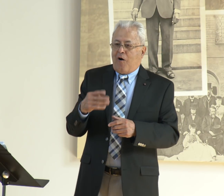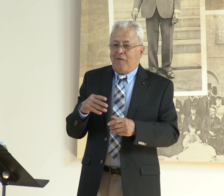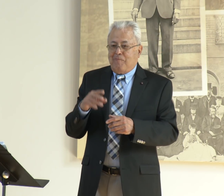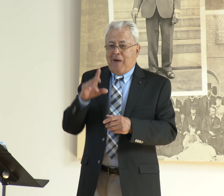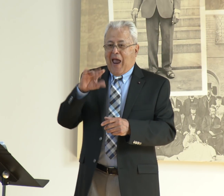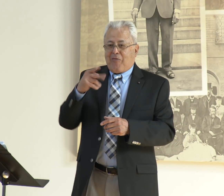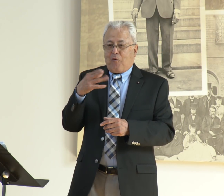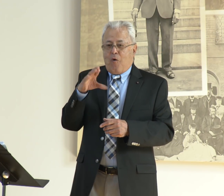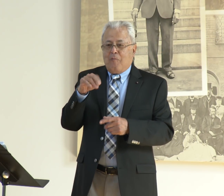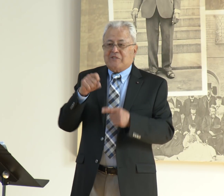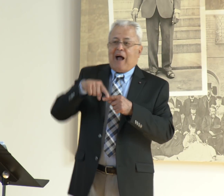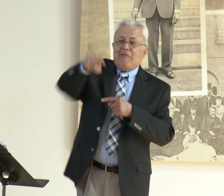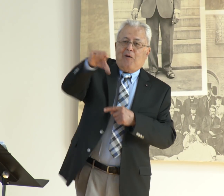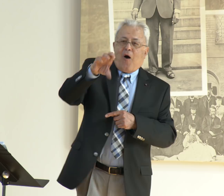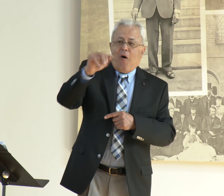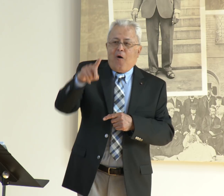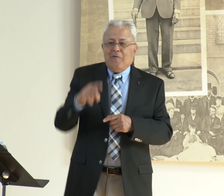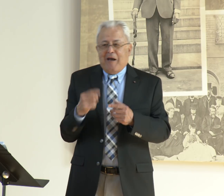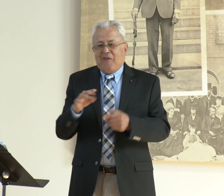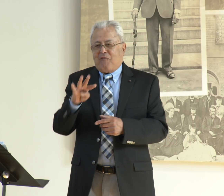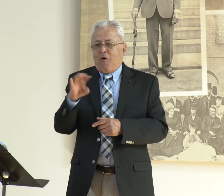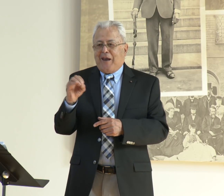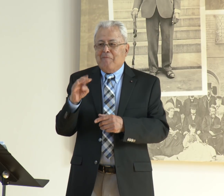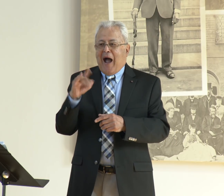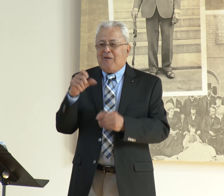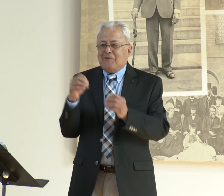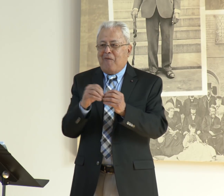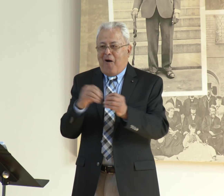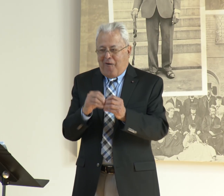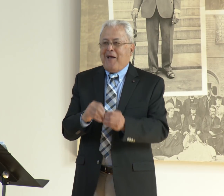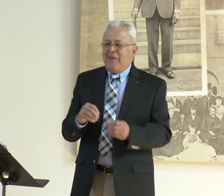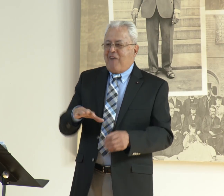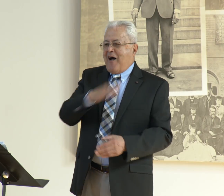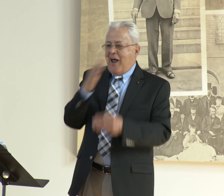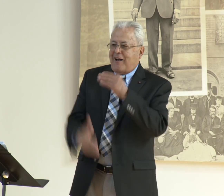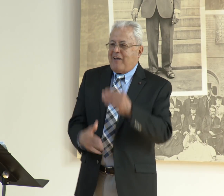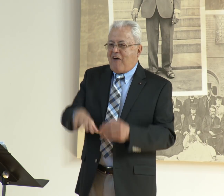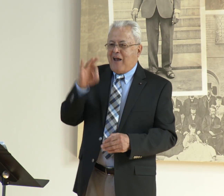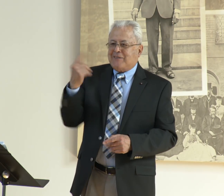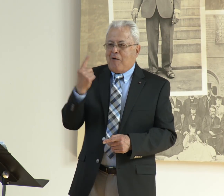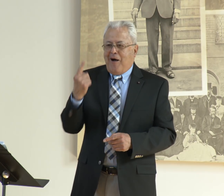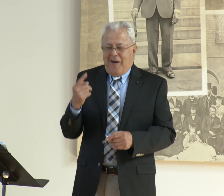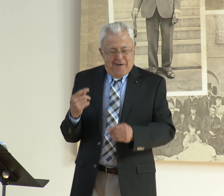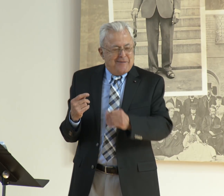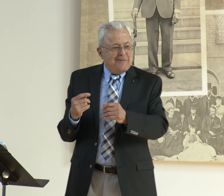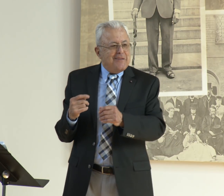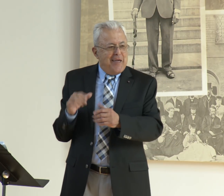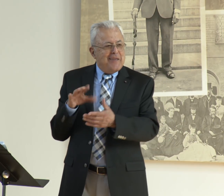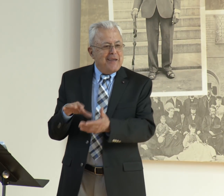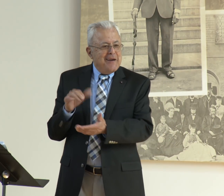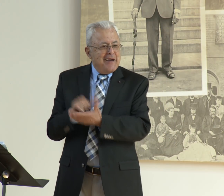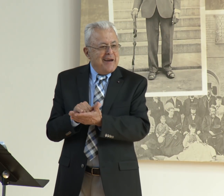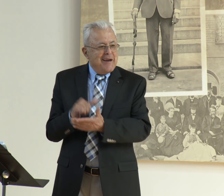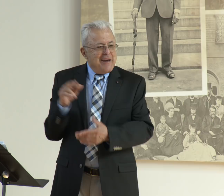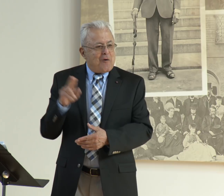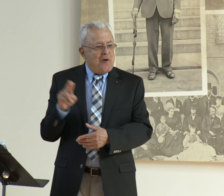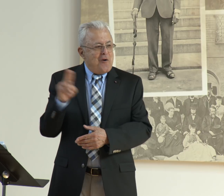bathroom. We'd stop at 3 or 4 bathrooms along the route just to find one, 40 miles more down the road before he found one that was hygienic enough for